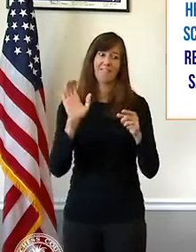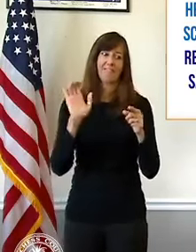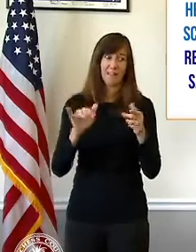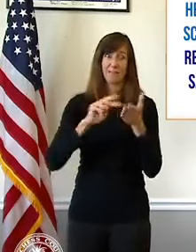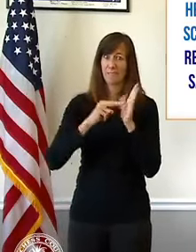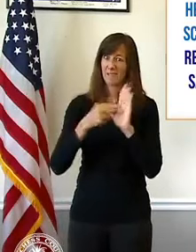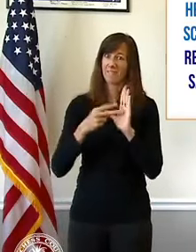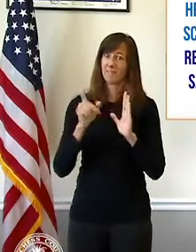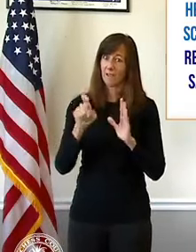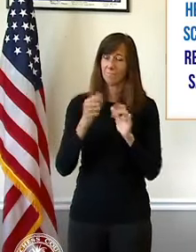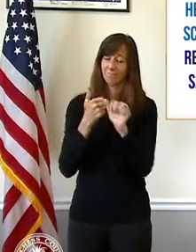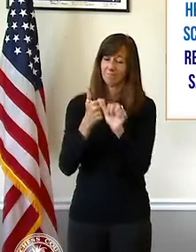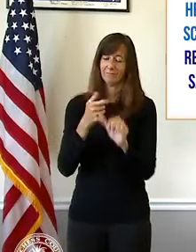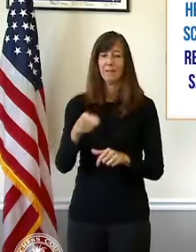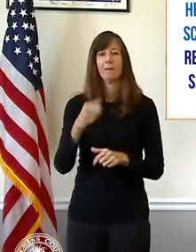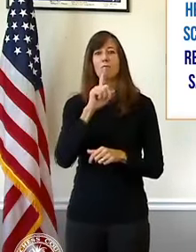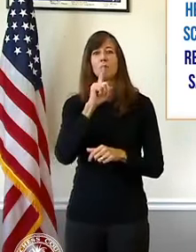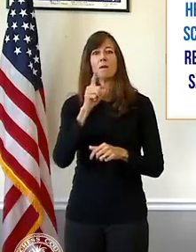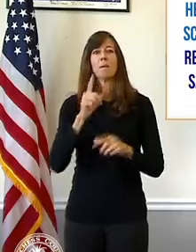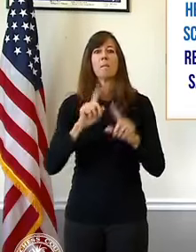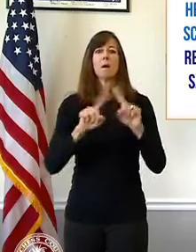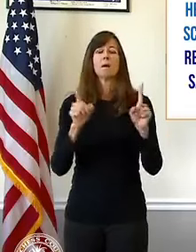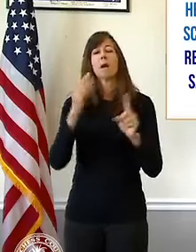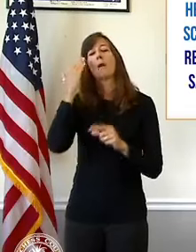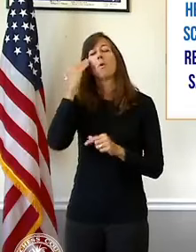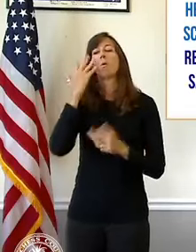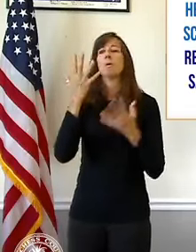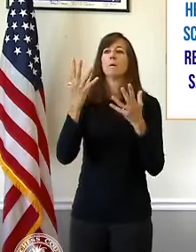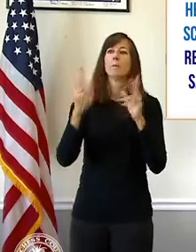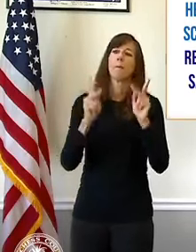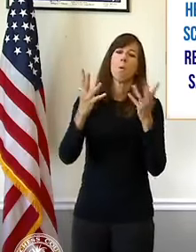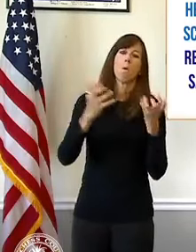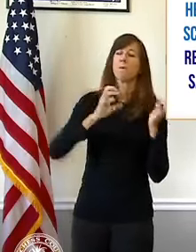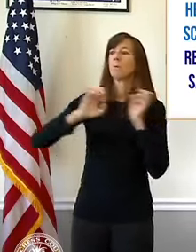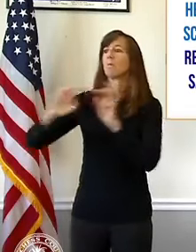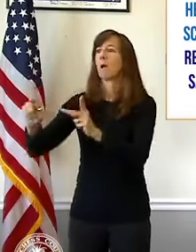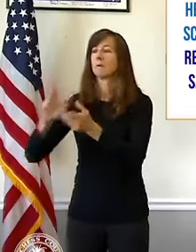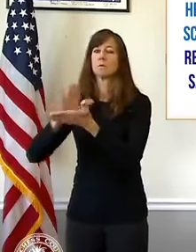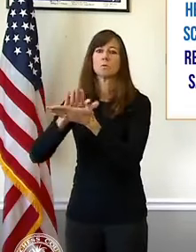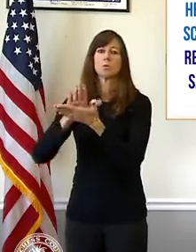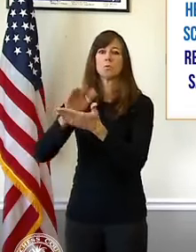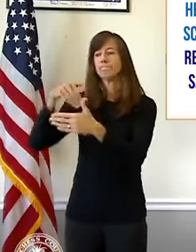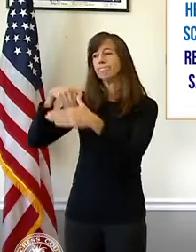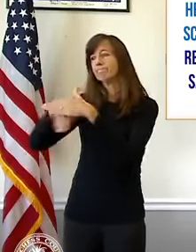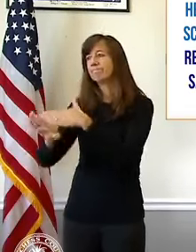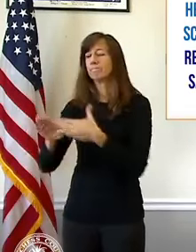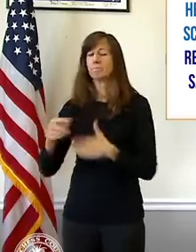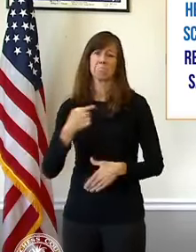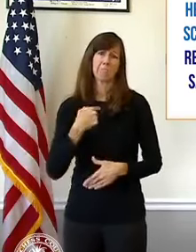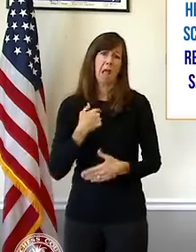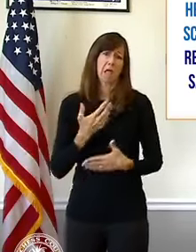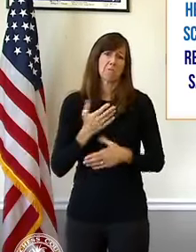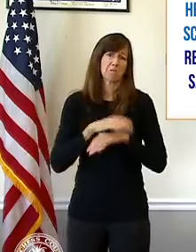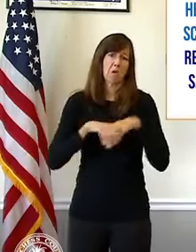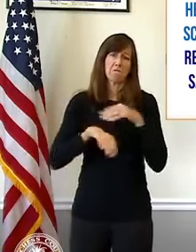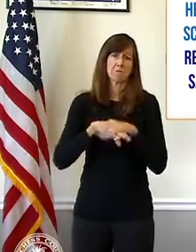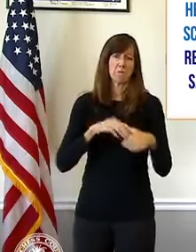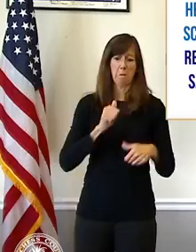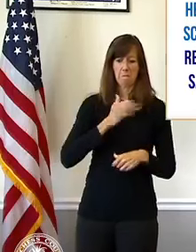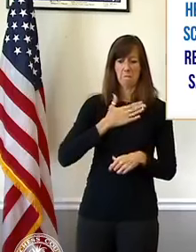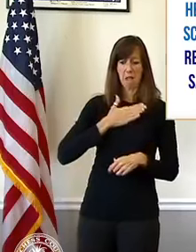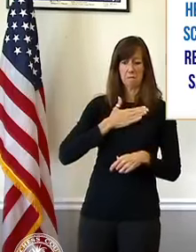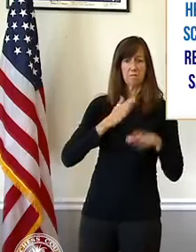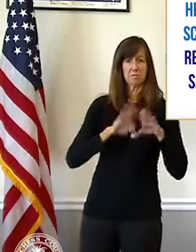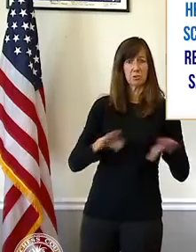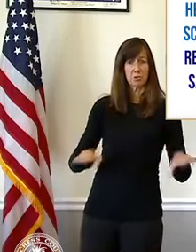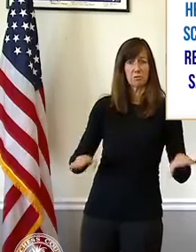get back to a school setting. I certainly was comfortable sending my kids to Red Hook. Red Hook Schools was going